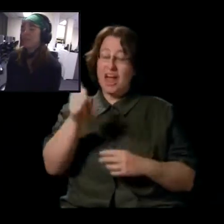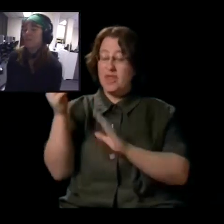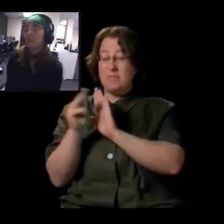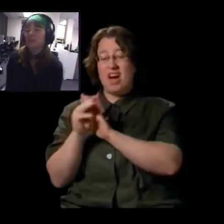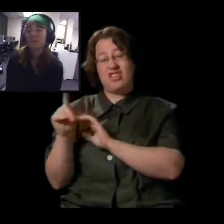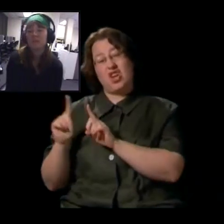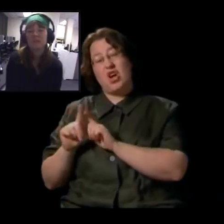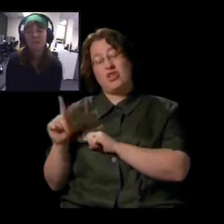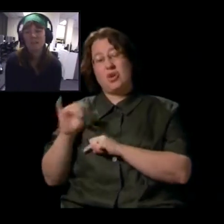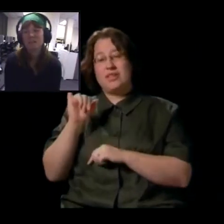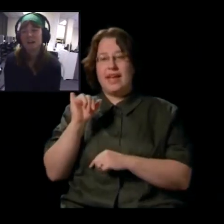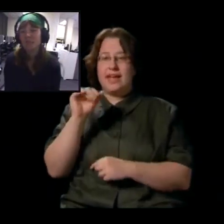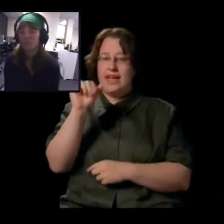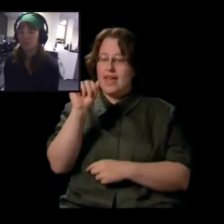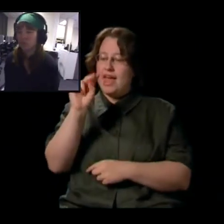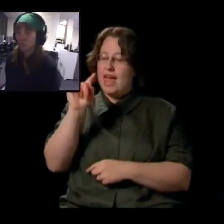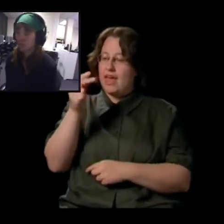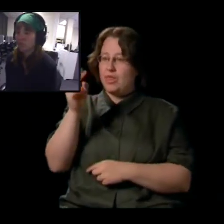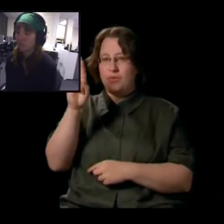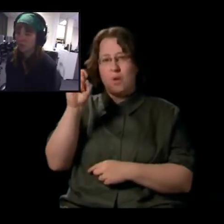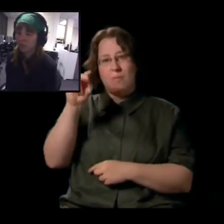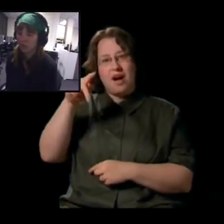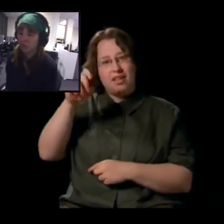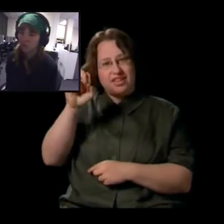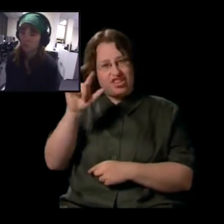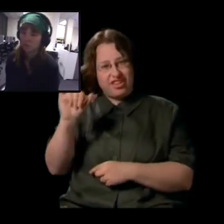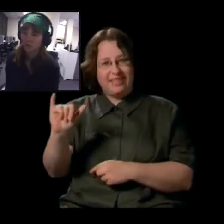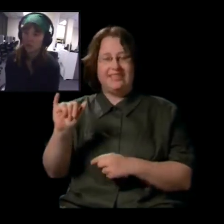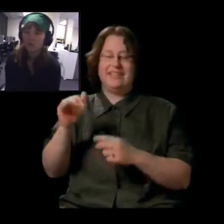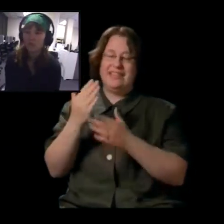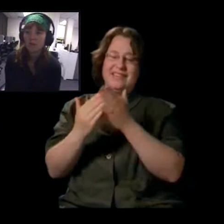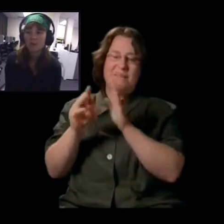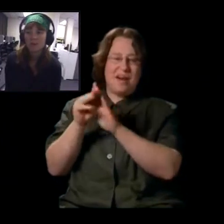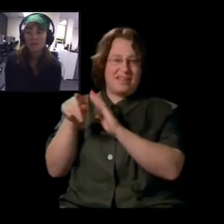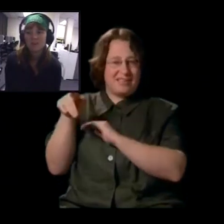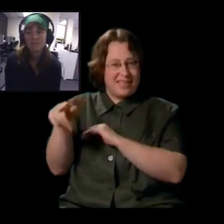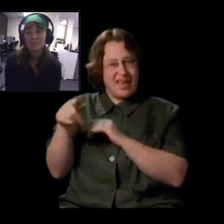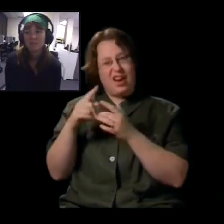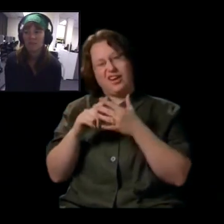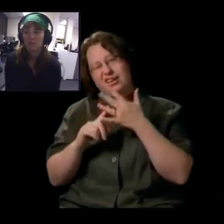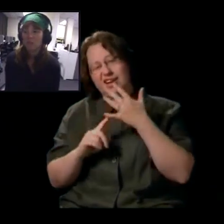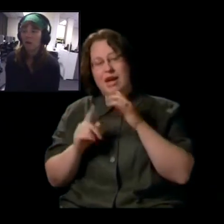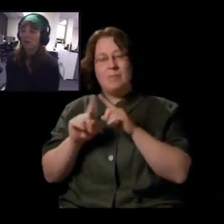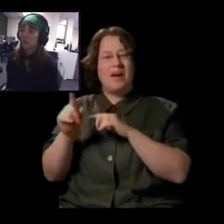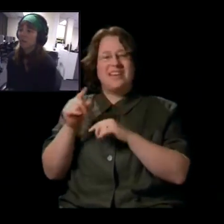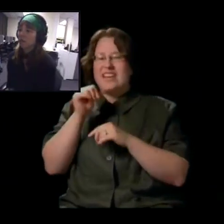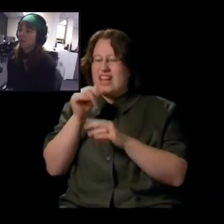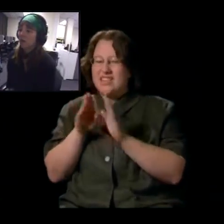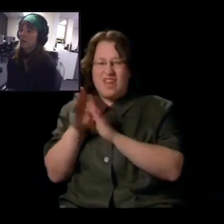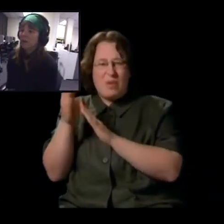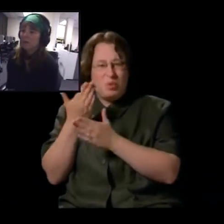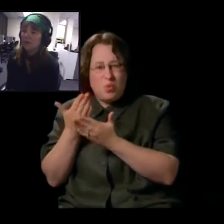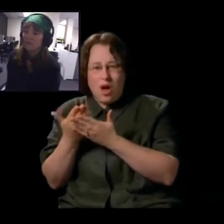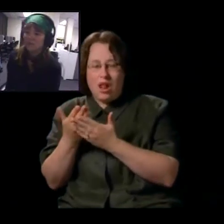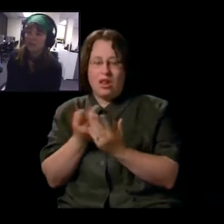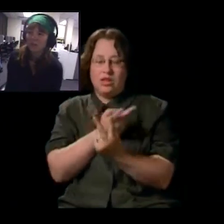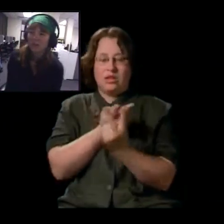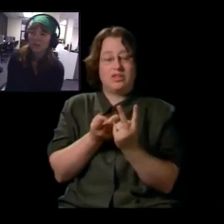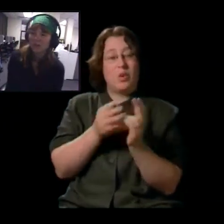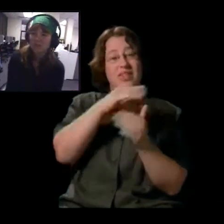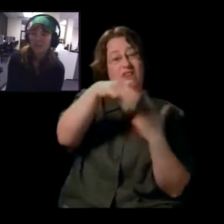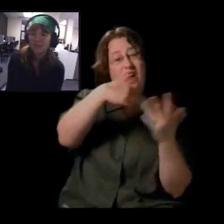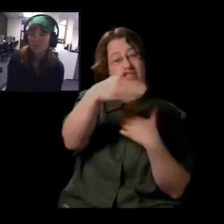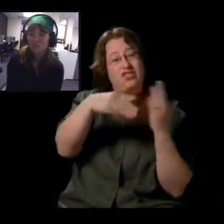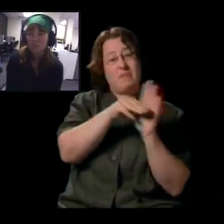I've always felt that it's been limited to have just only two models. There is another model, but they're not very